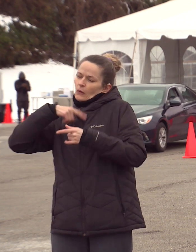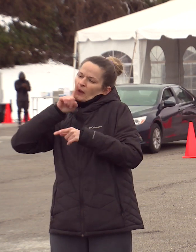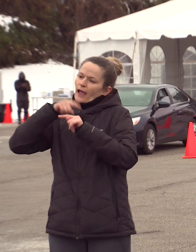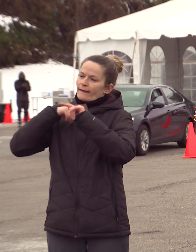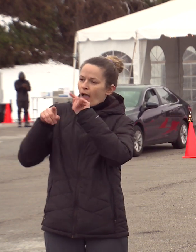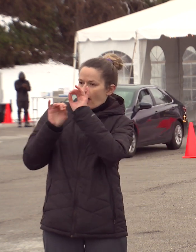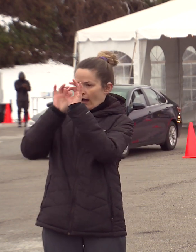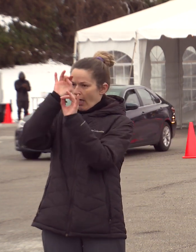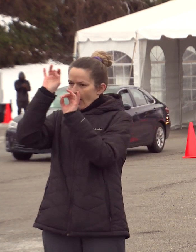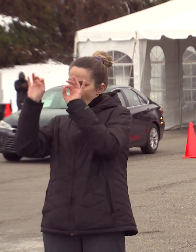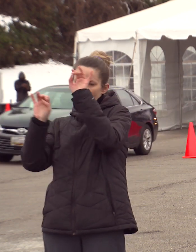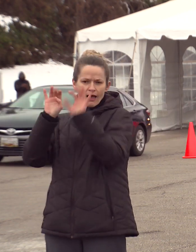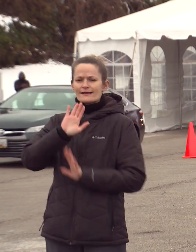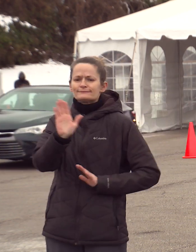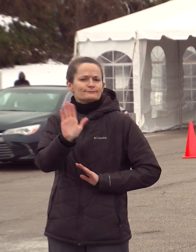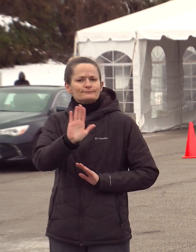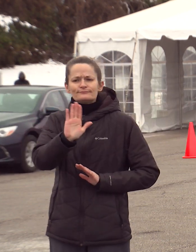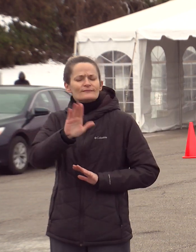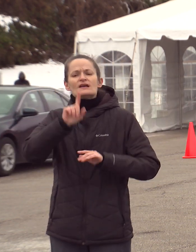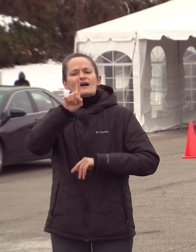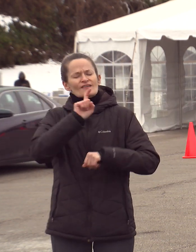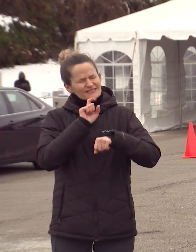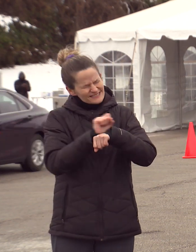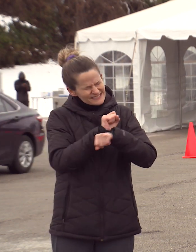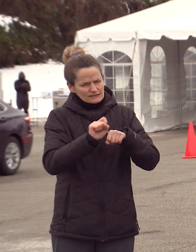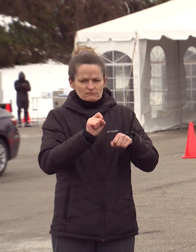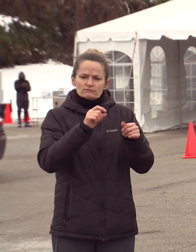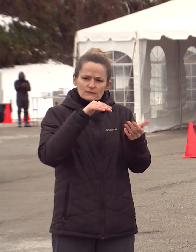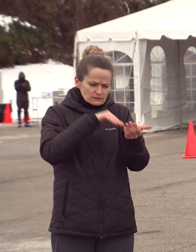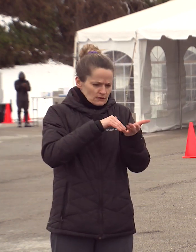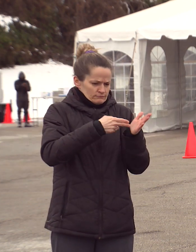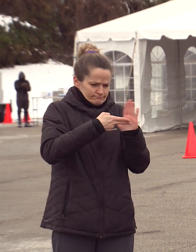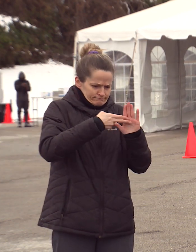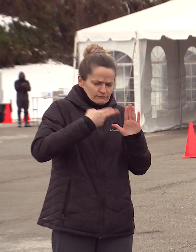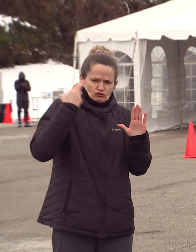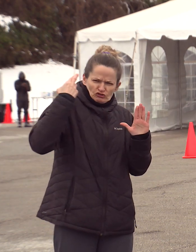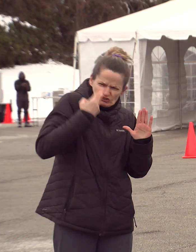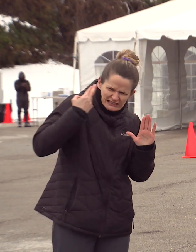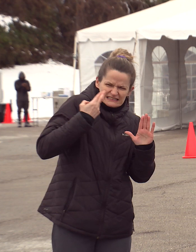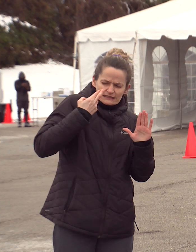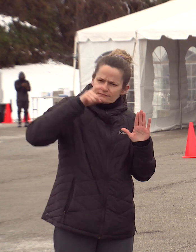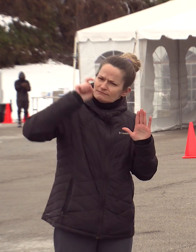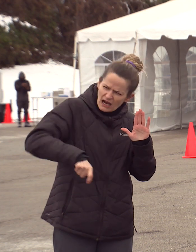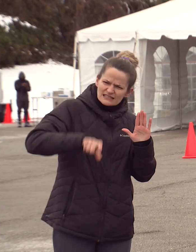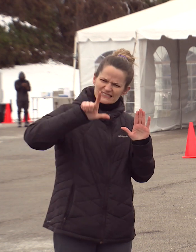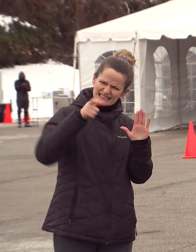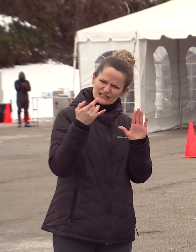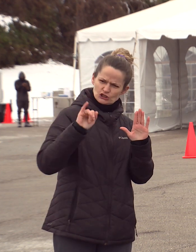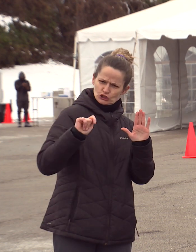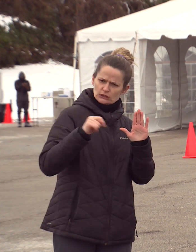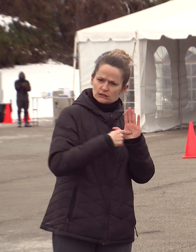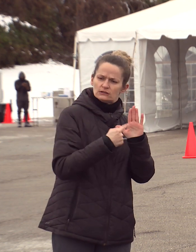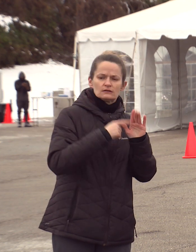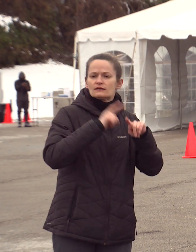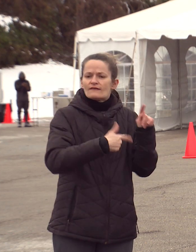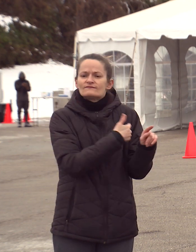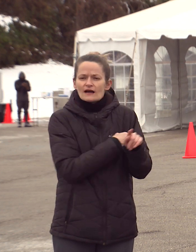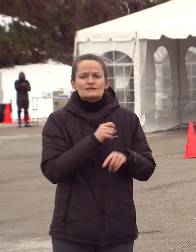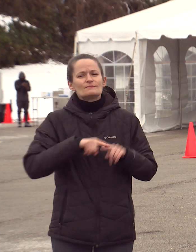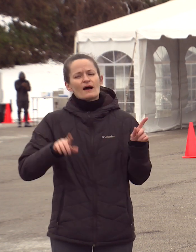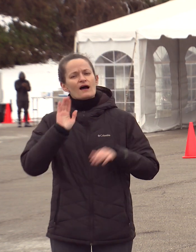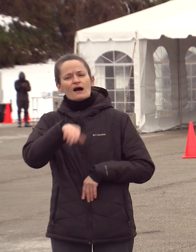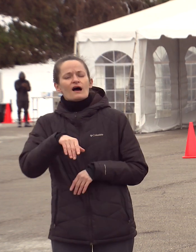with folks who have a higher level of responsibility. Do not put others at risk for your small, simple,